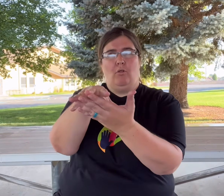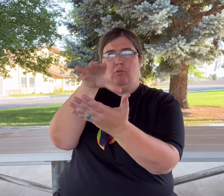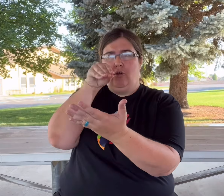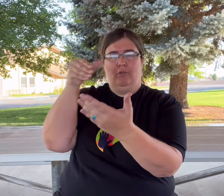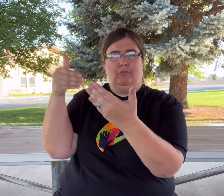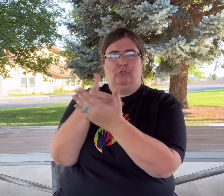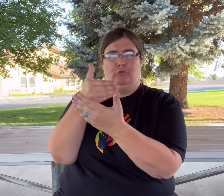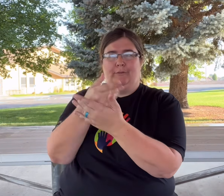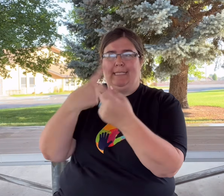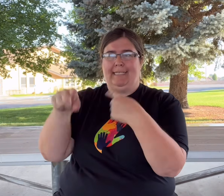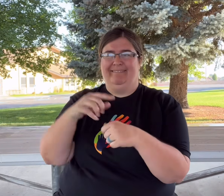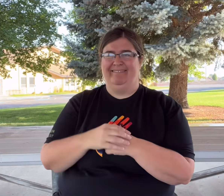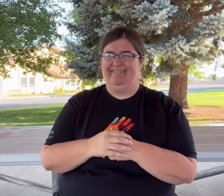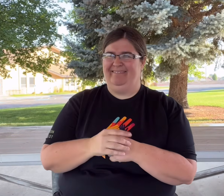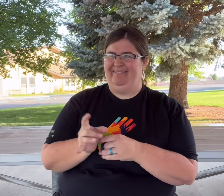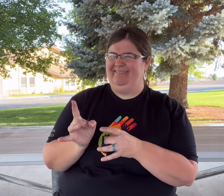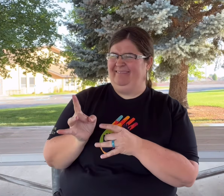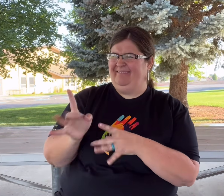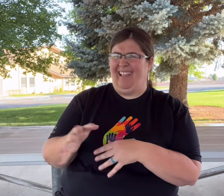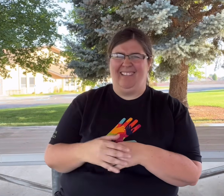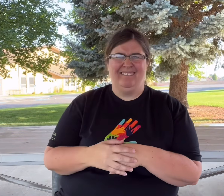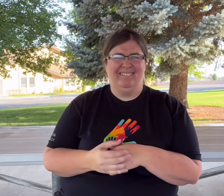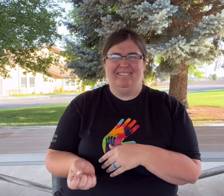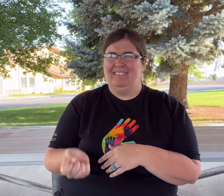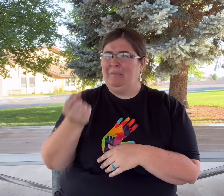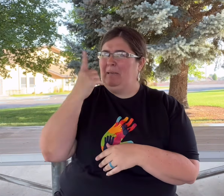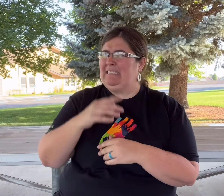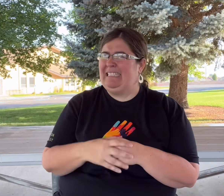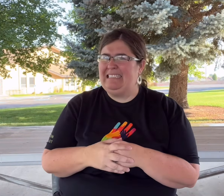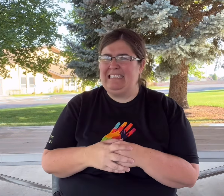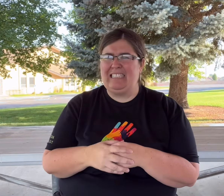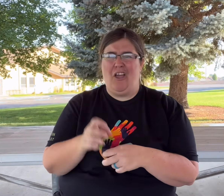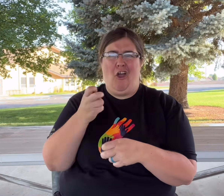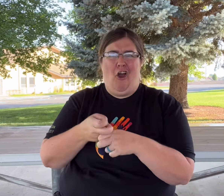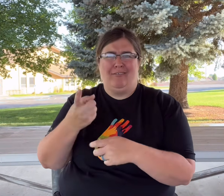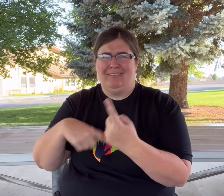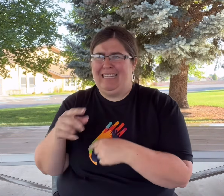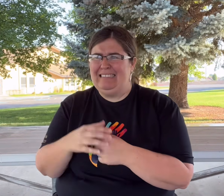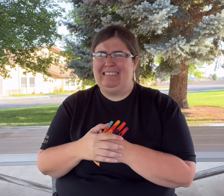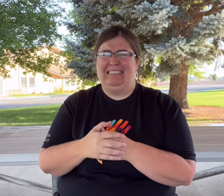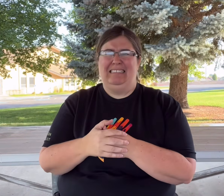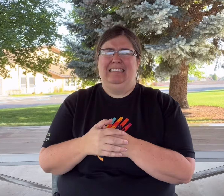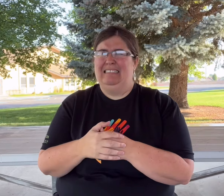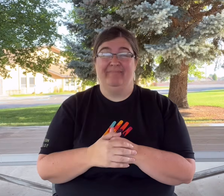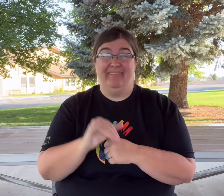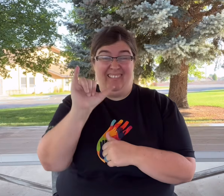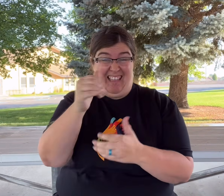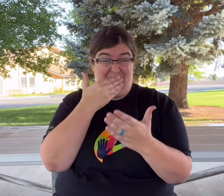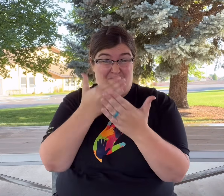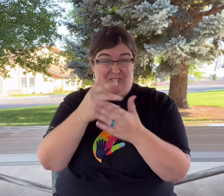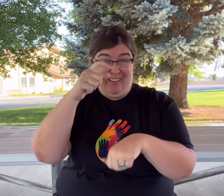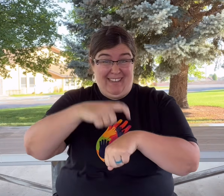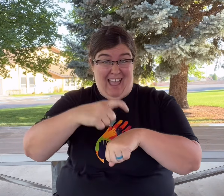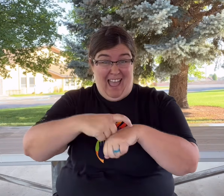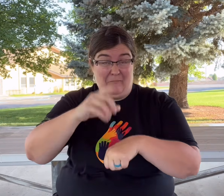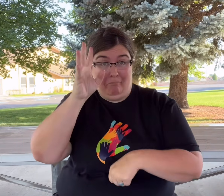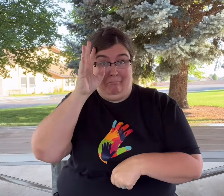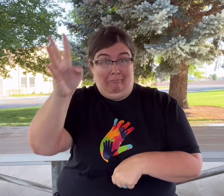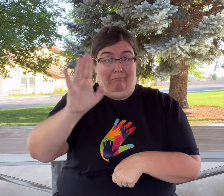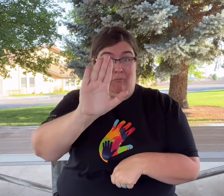you learn a new ASL sign and you just don't like it, or you don't understand it, or it's really hard for you to sign. Is that a good time for you